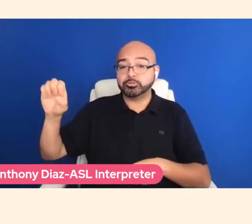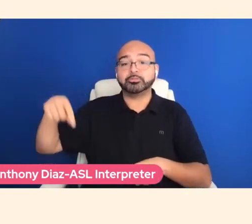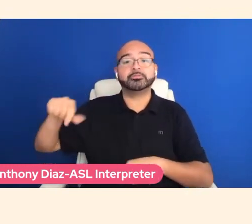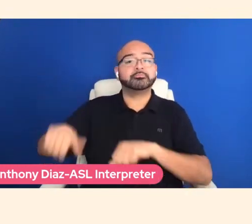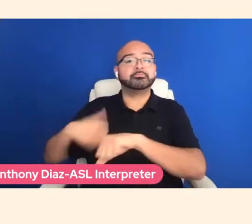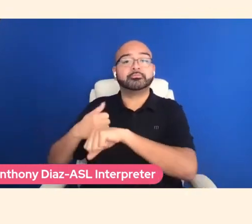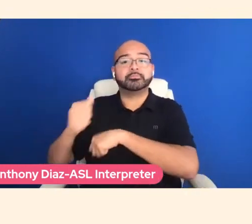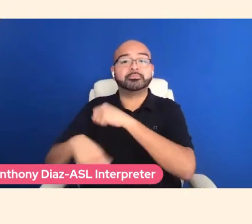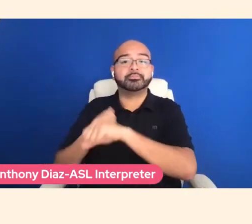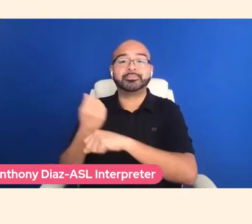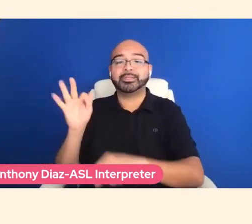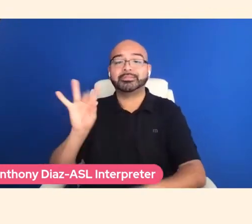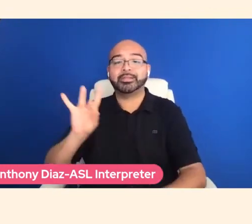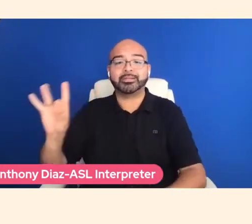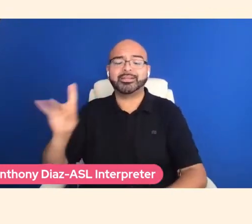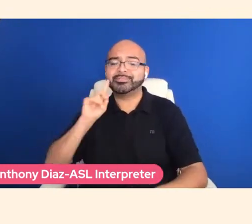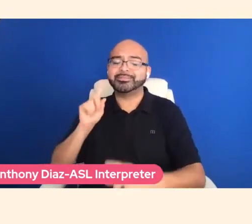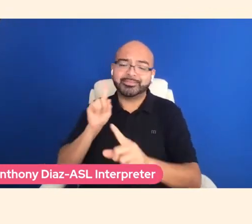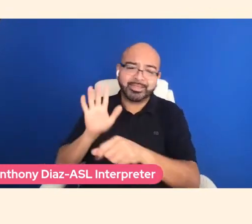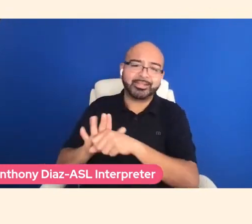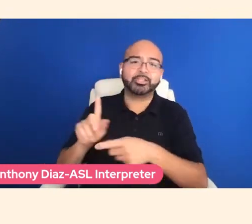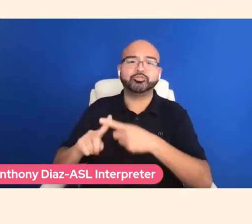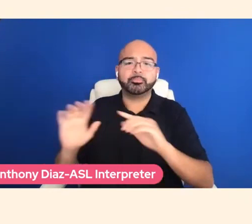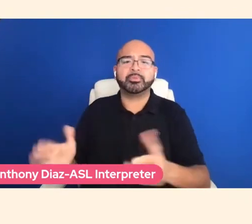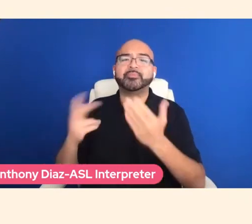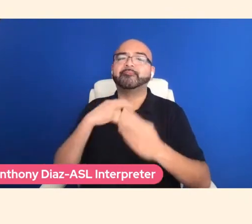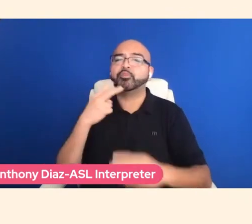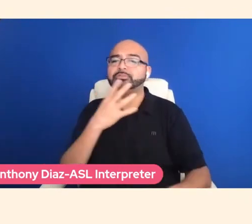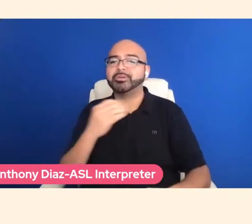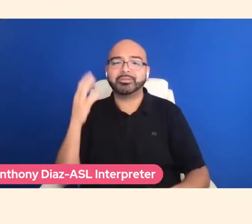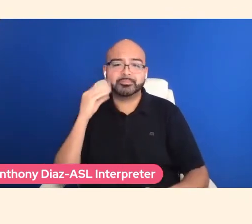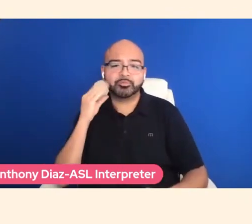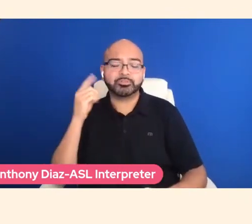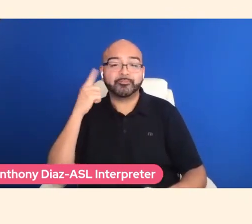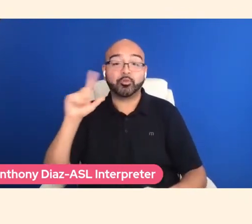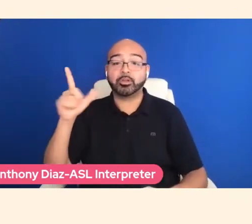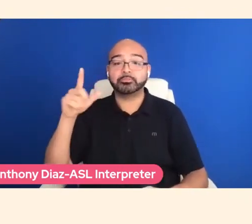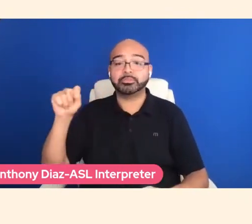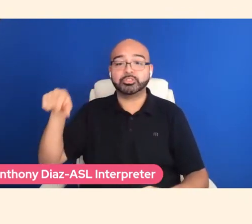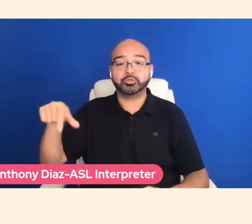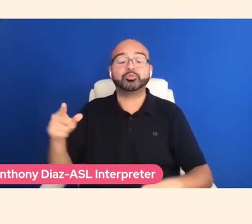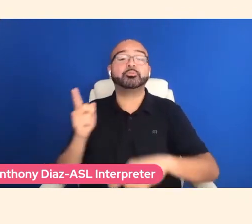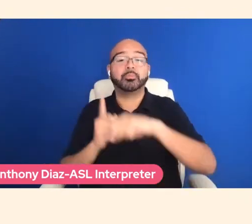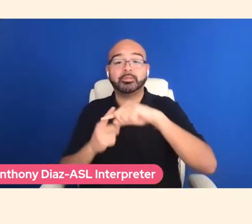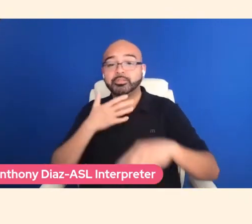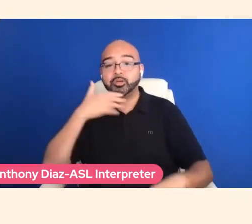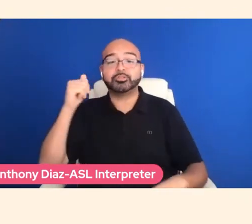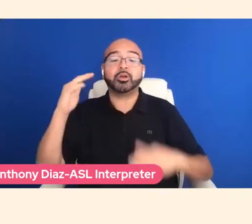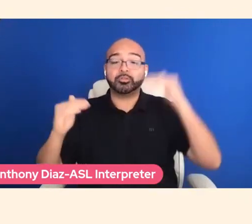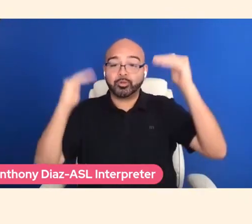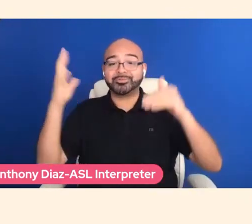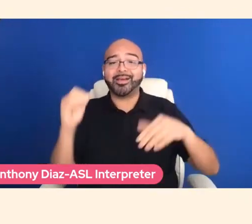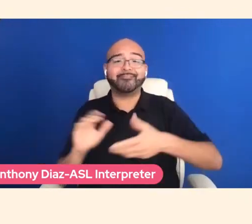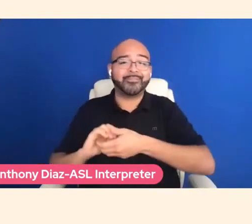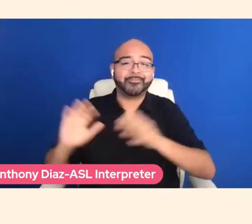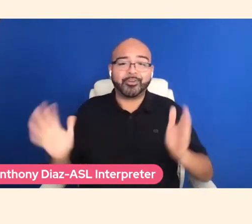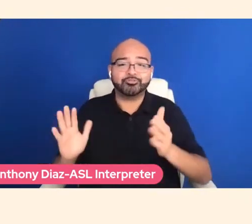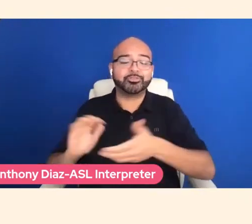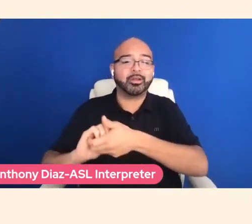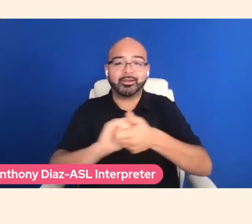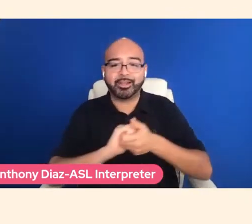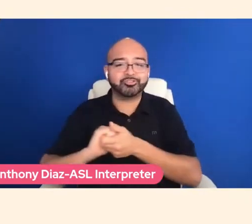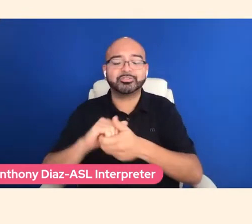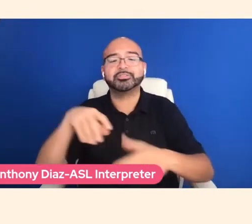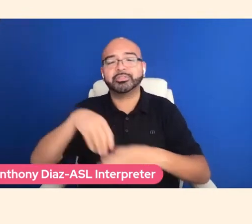to uplifting the voices and experiences of LGBTQ plus older adults and fostering connections within our community. We